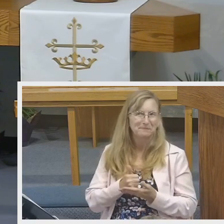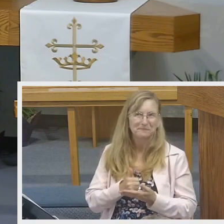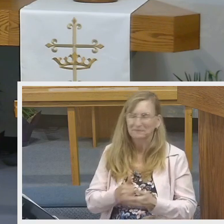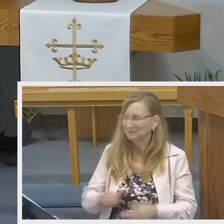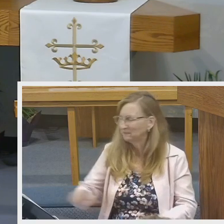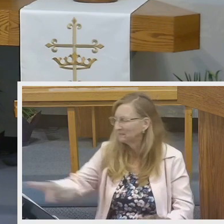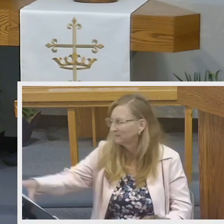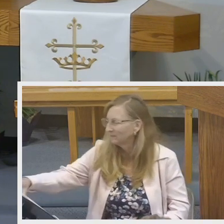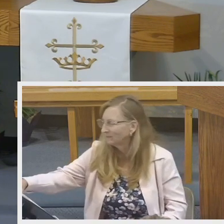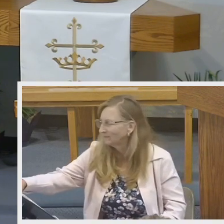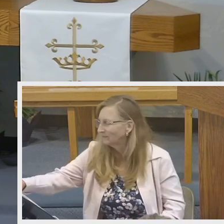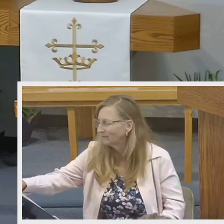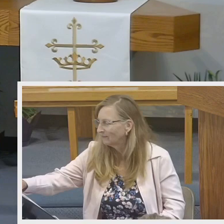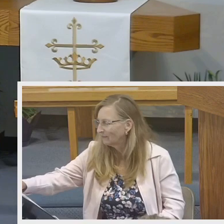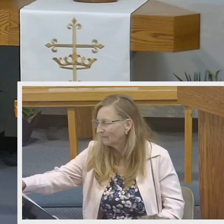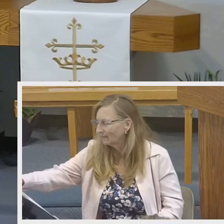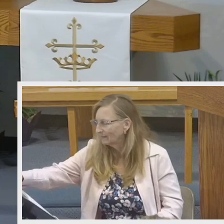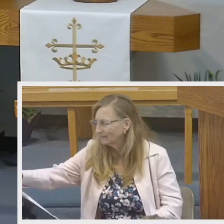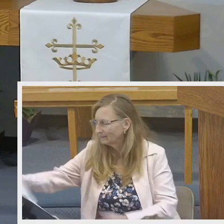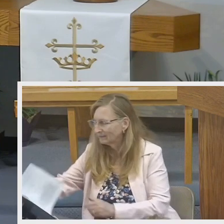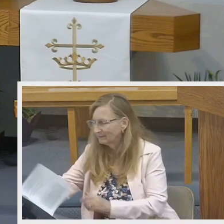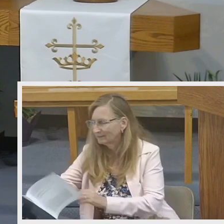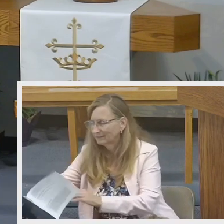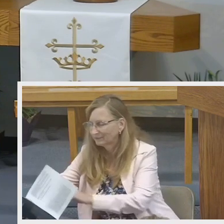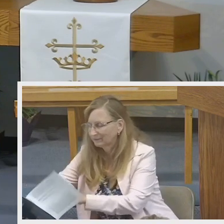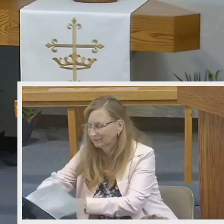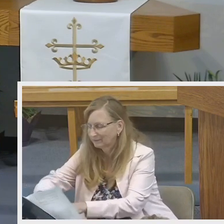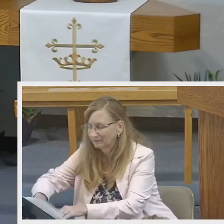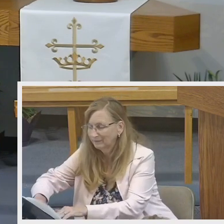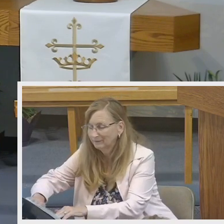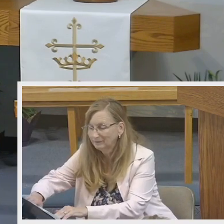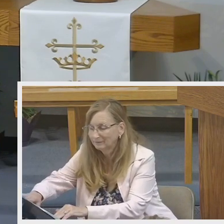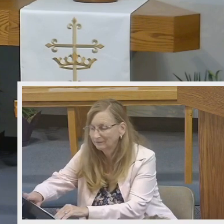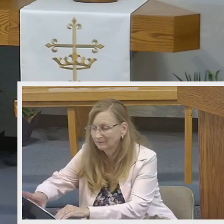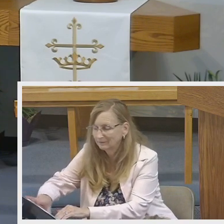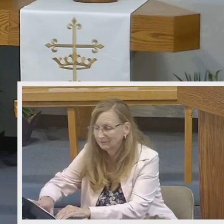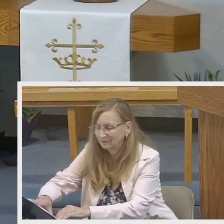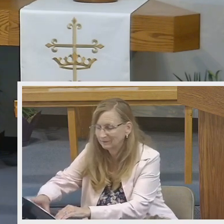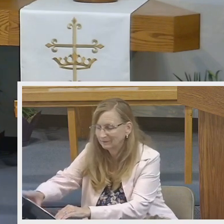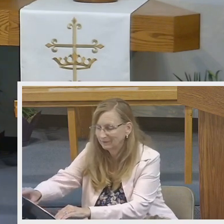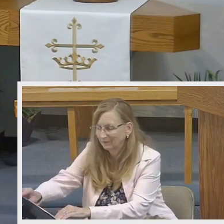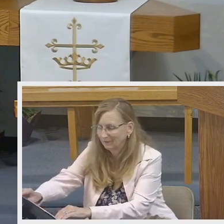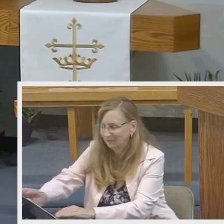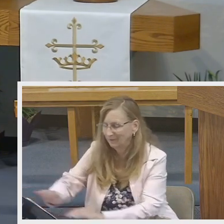And we go on now to the Easter prayer, which spoken responsively.